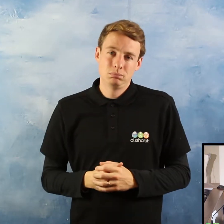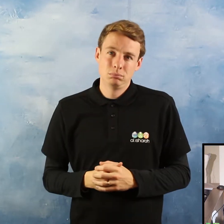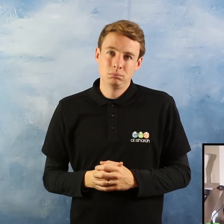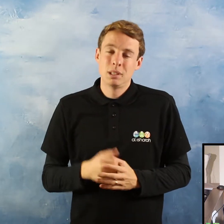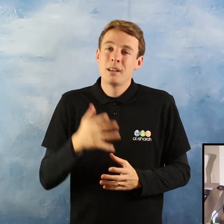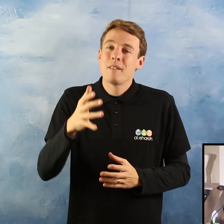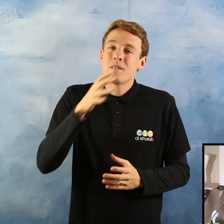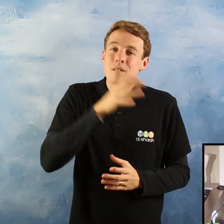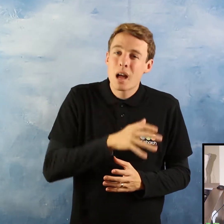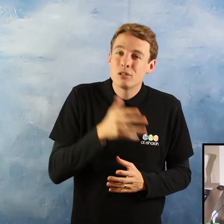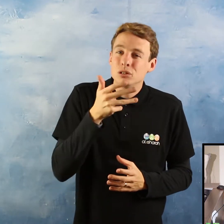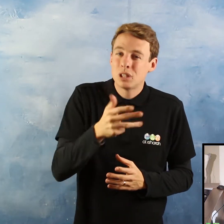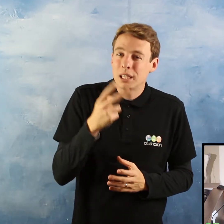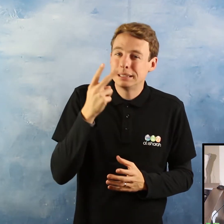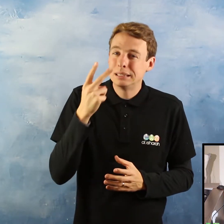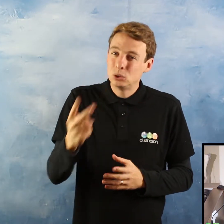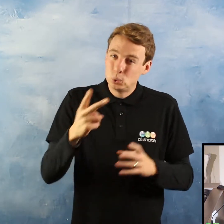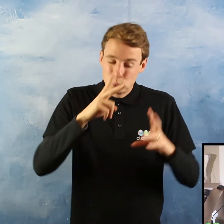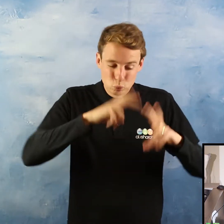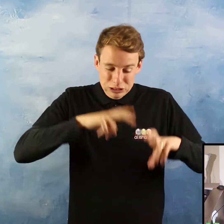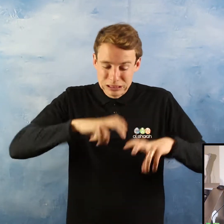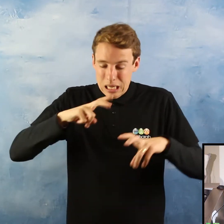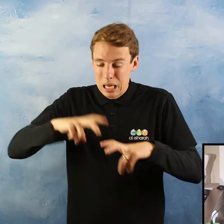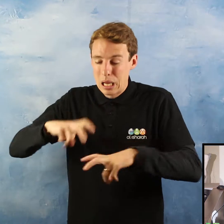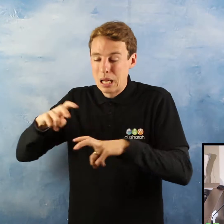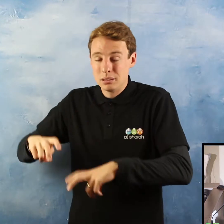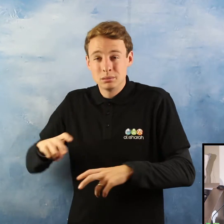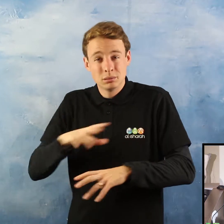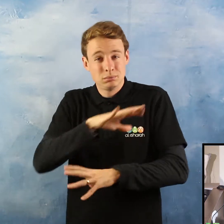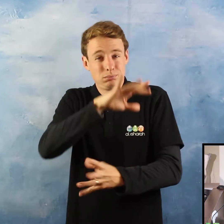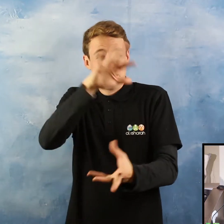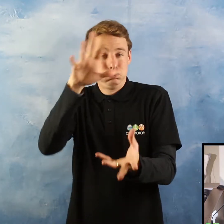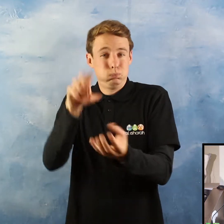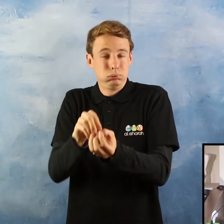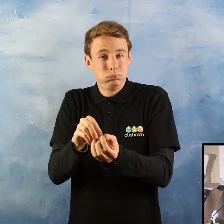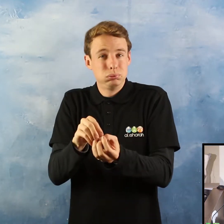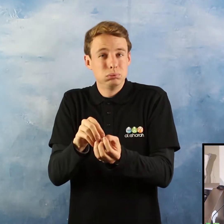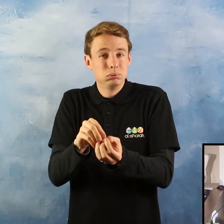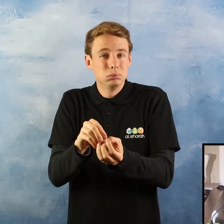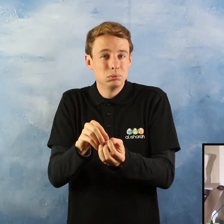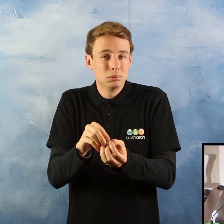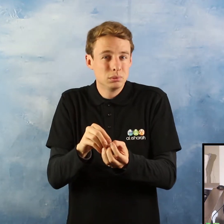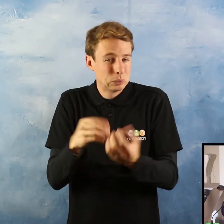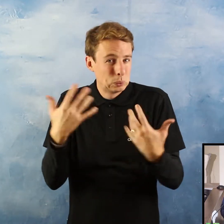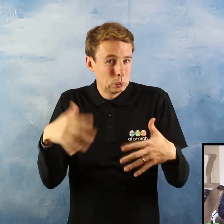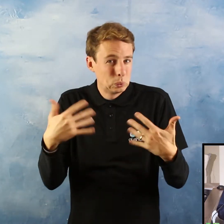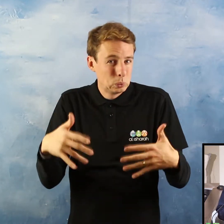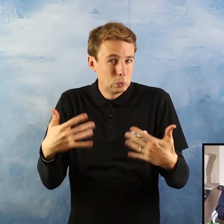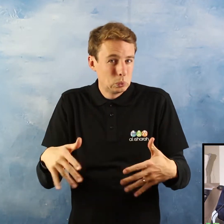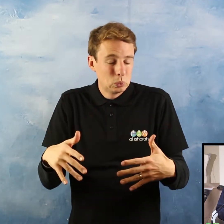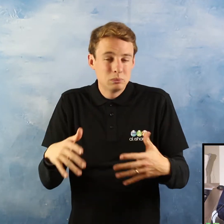592 studies, including 20 million people worldwide, to work out health